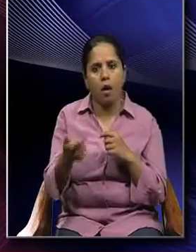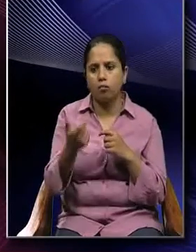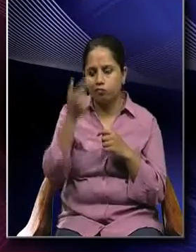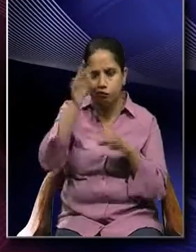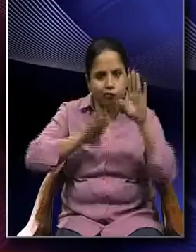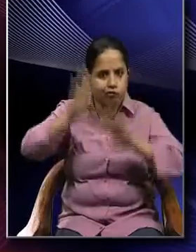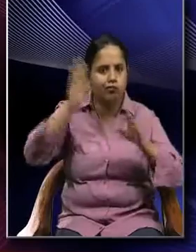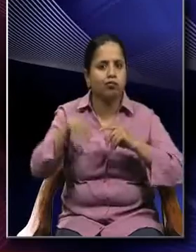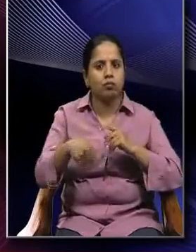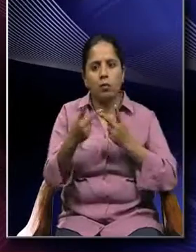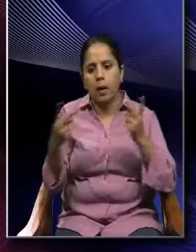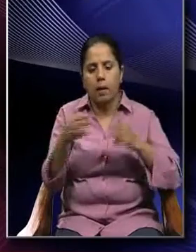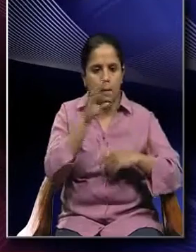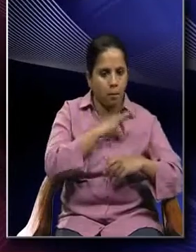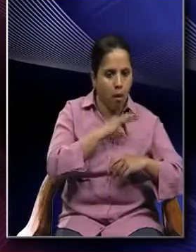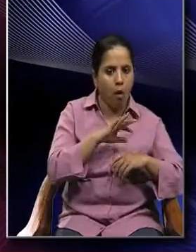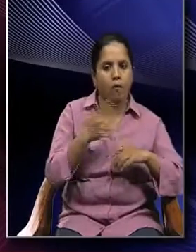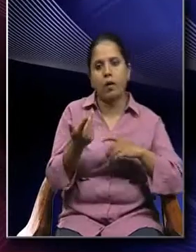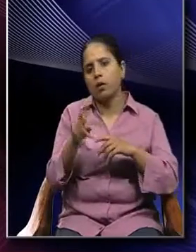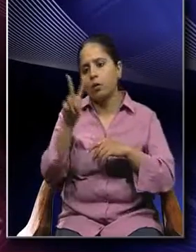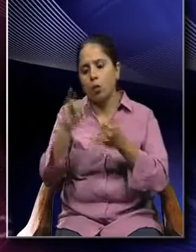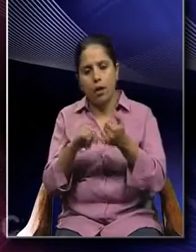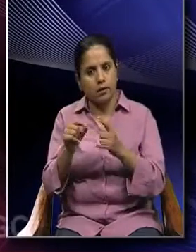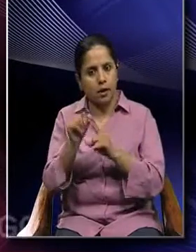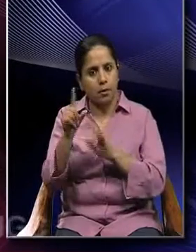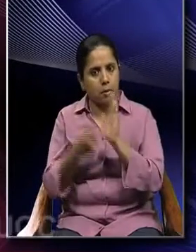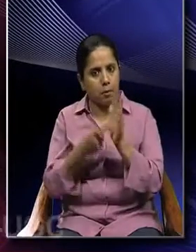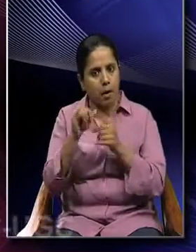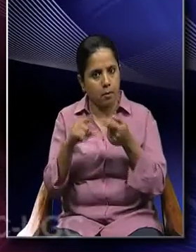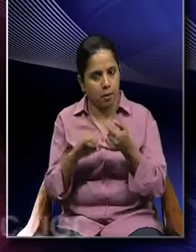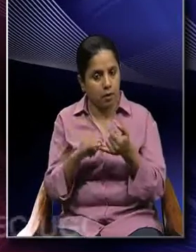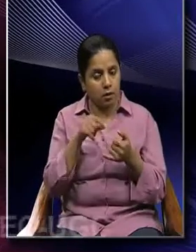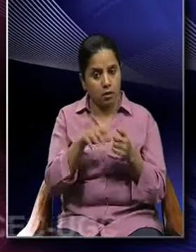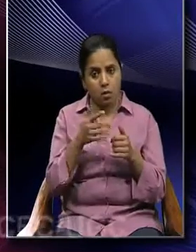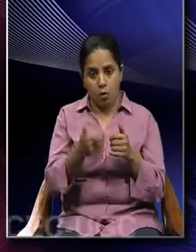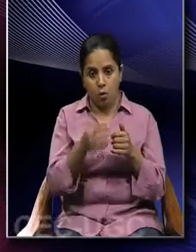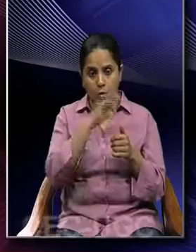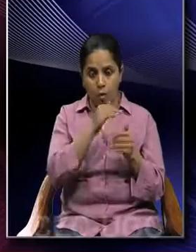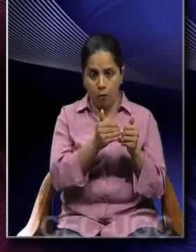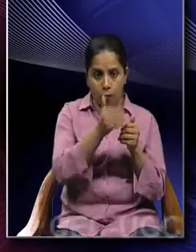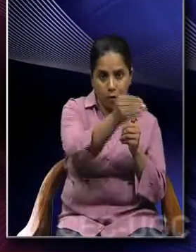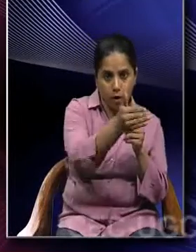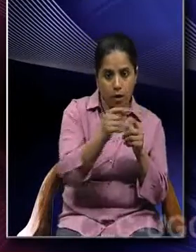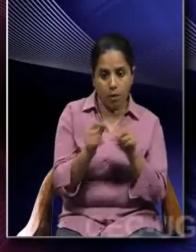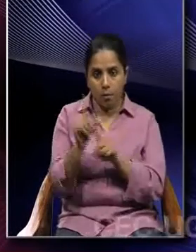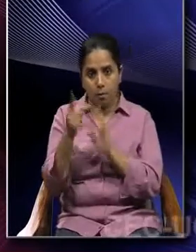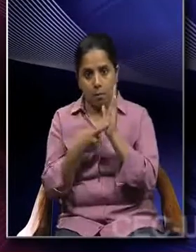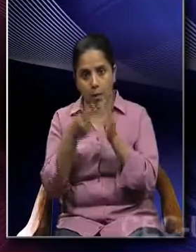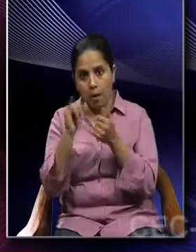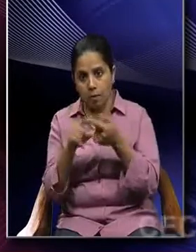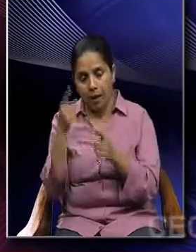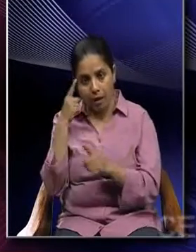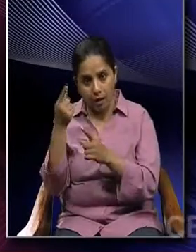versus purpose, that whether the profit is going to supersede above the purpose, or purpose is